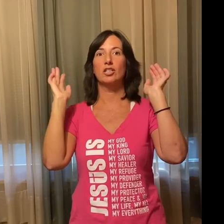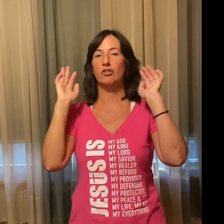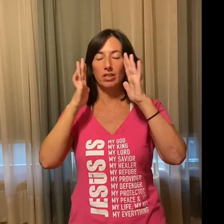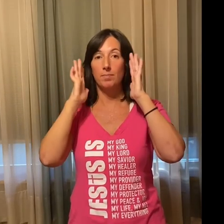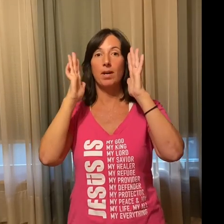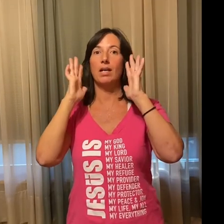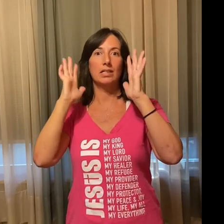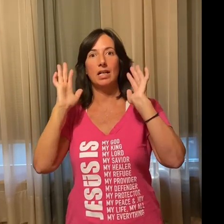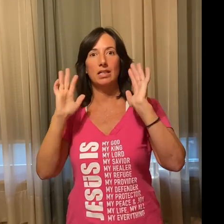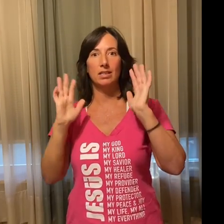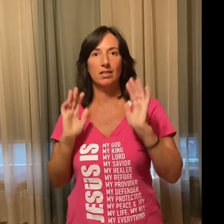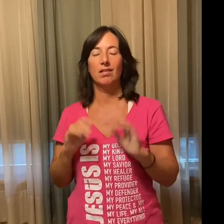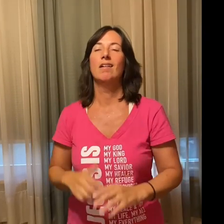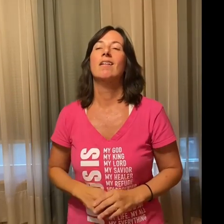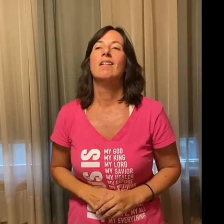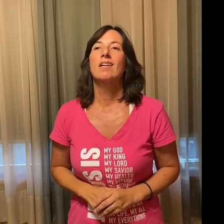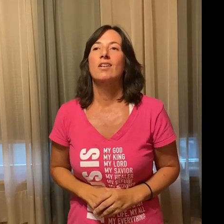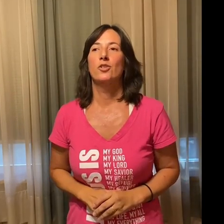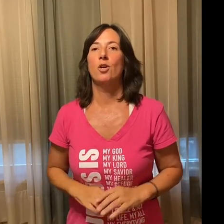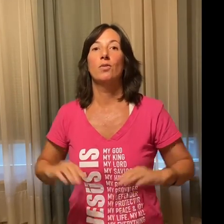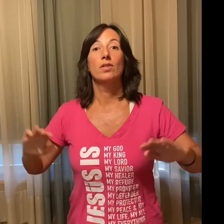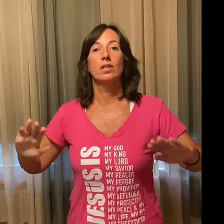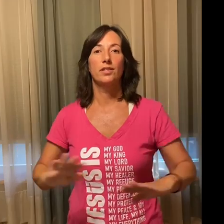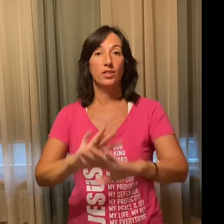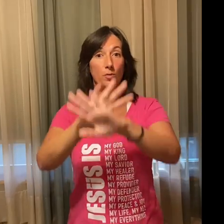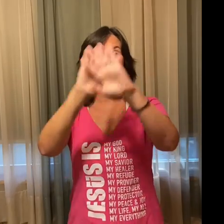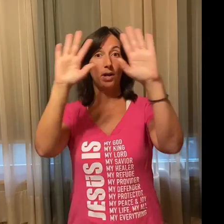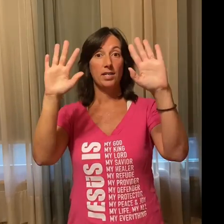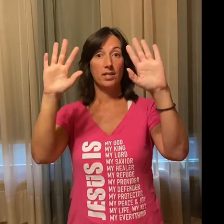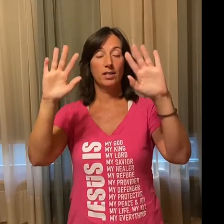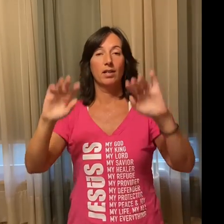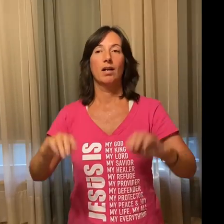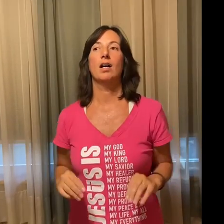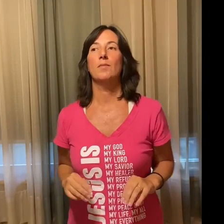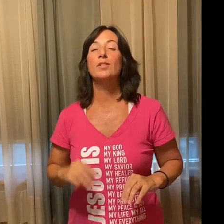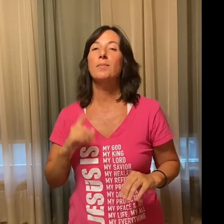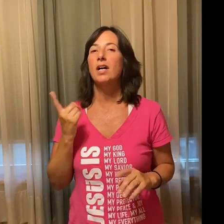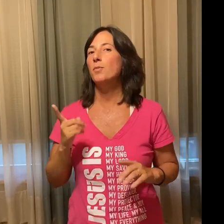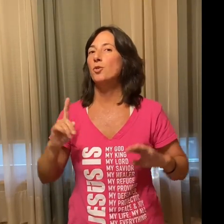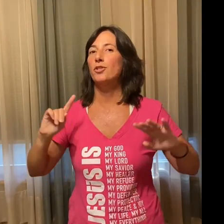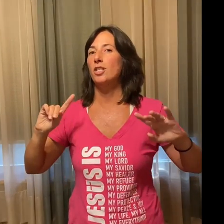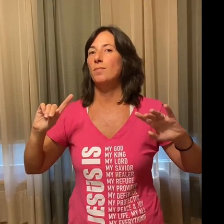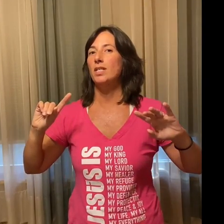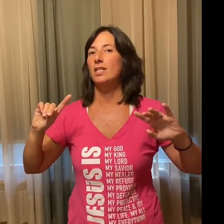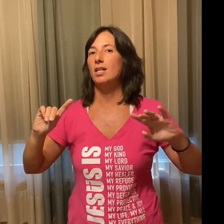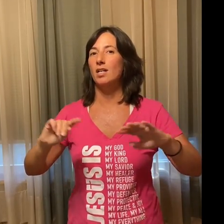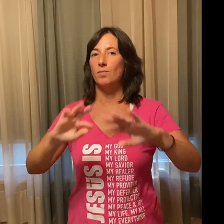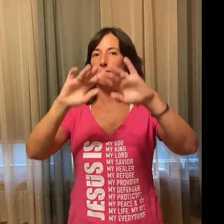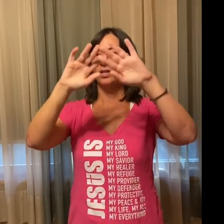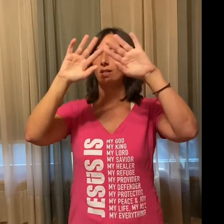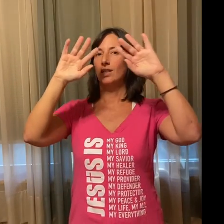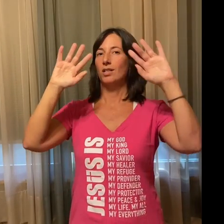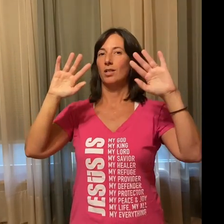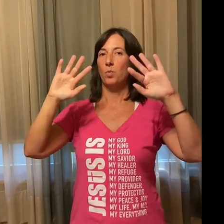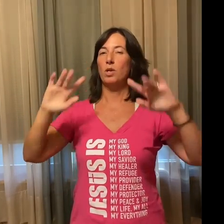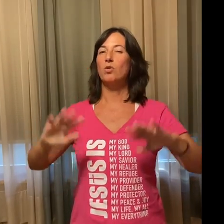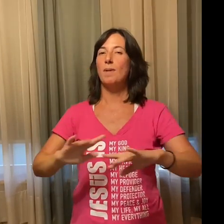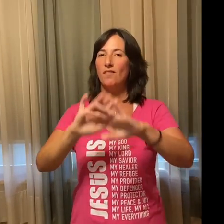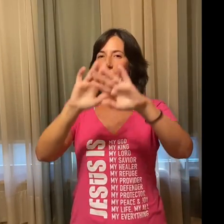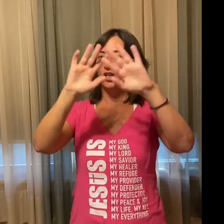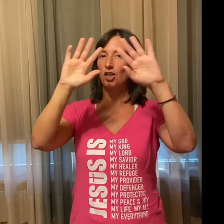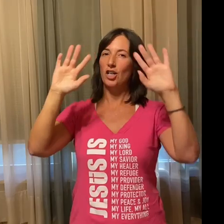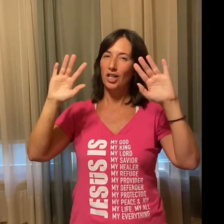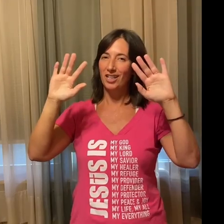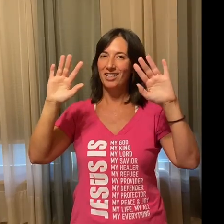like he literally blinds us. So this is bright. Sometimes you'll see me wiggle